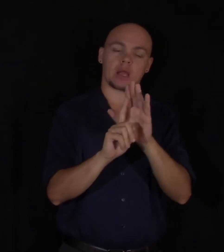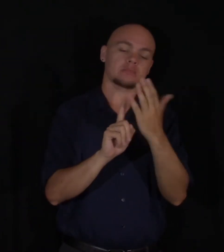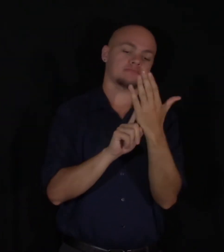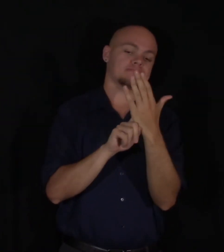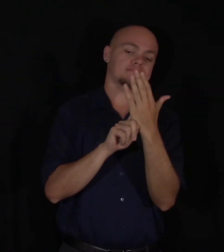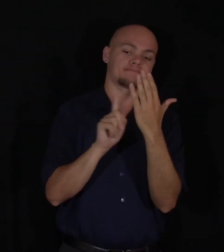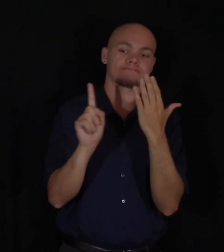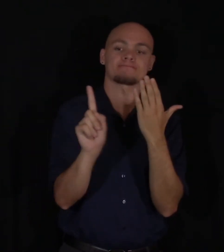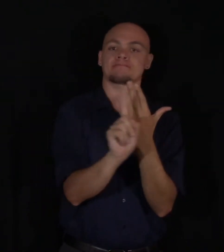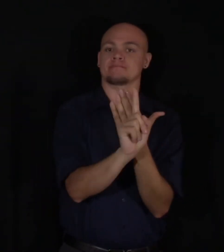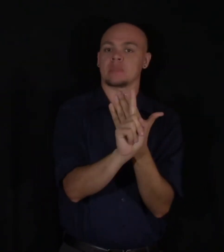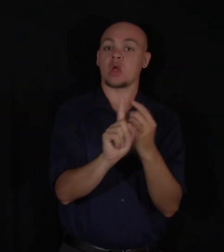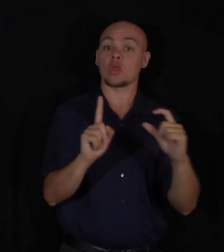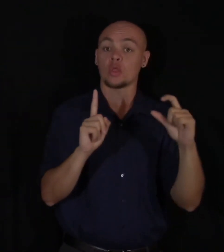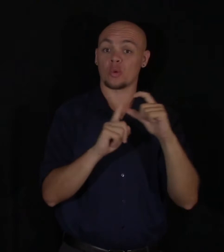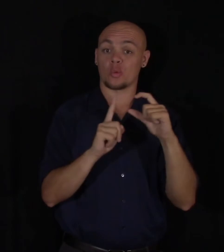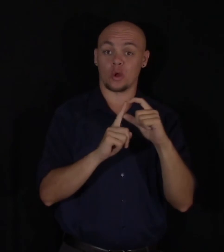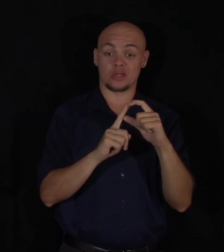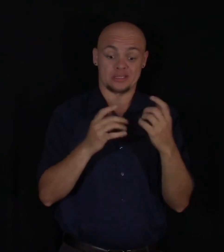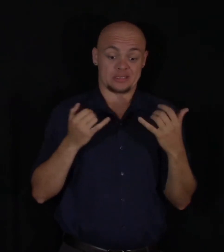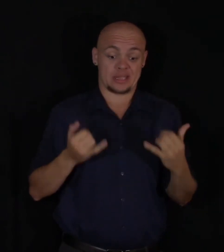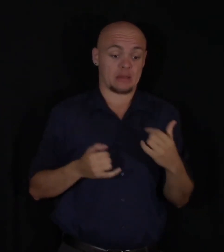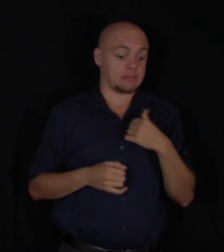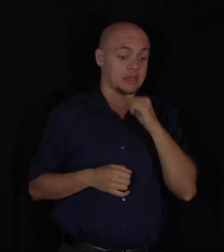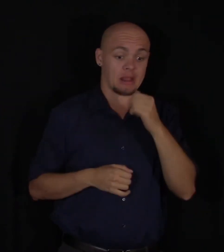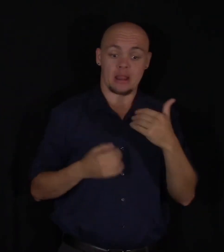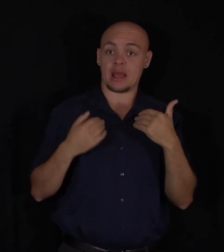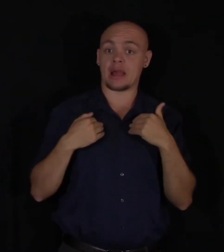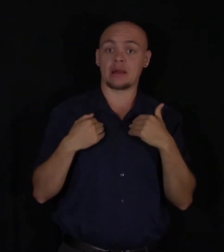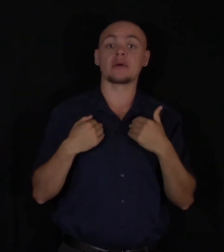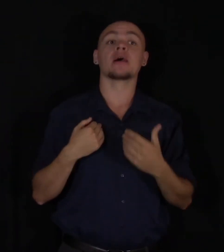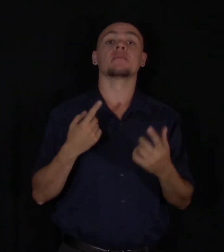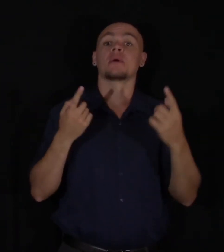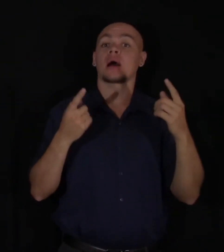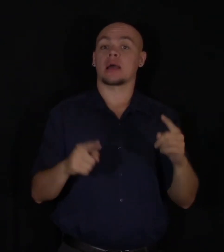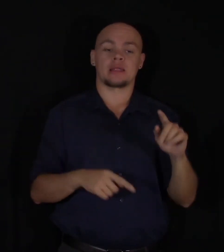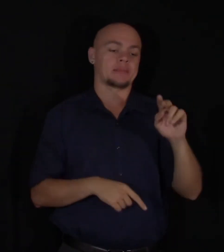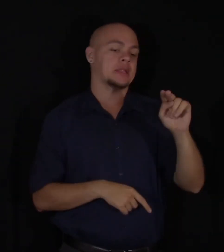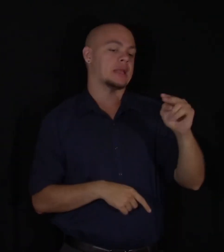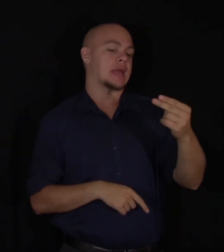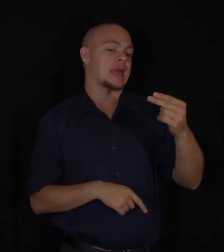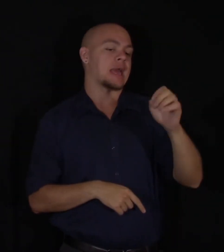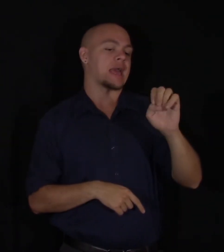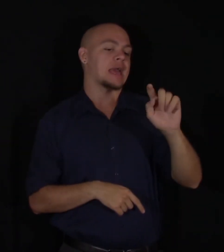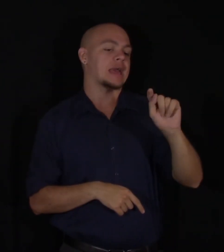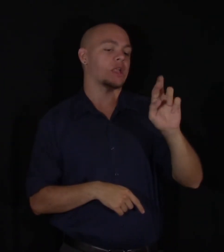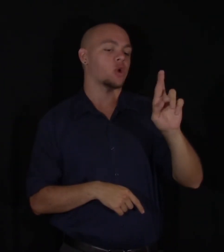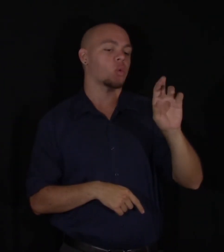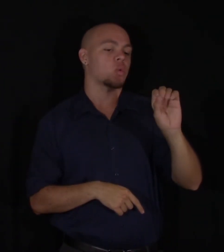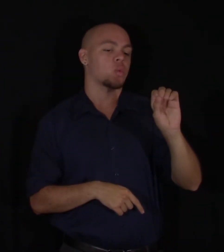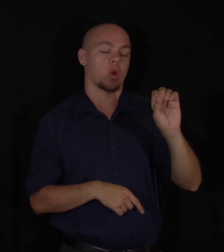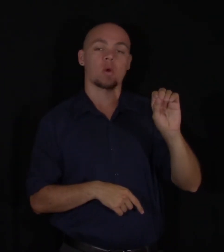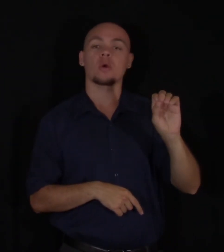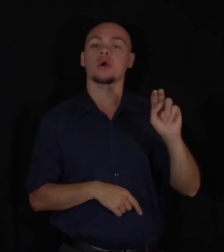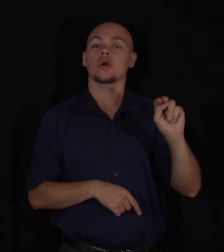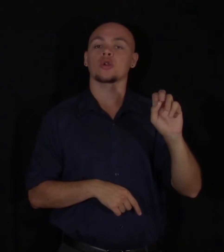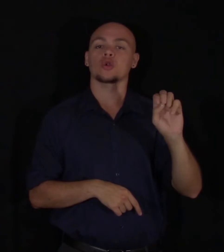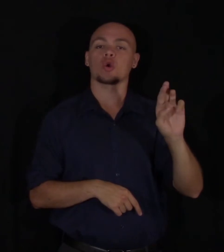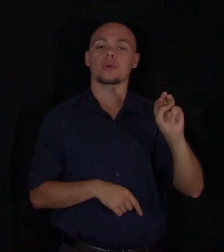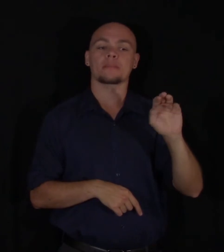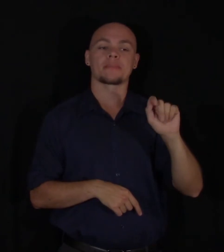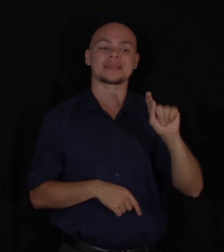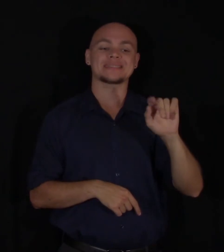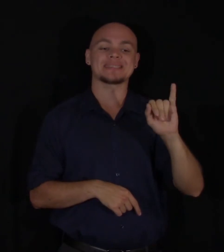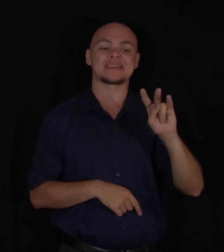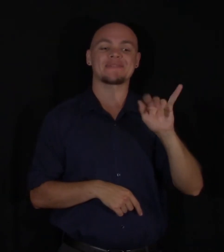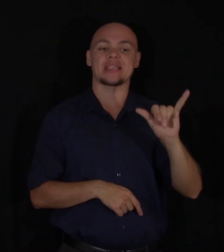didn't have the words then to what I know now, but I was being suffocated by heteronormativity. All of this to say, I'm not surprised